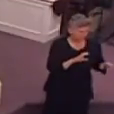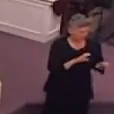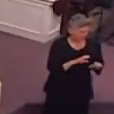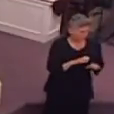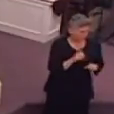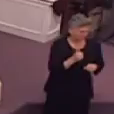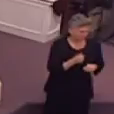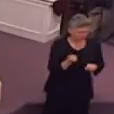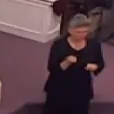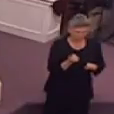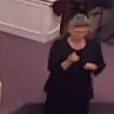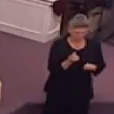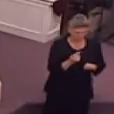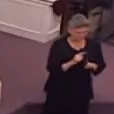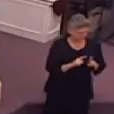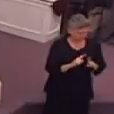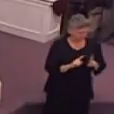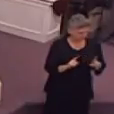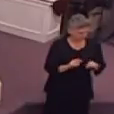Everybody's different.